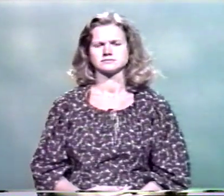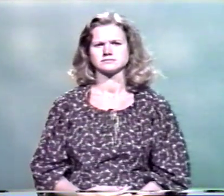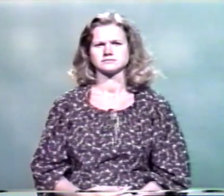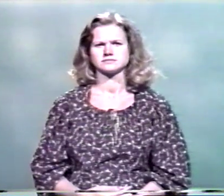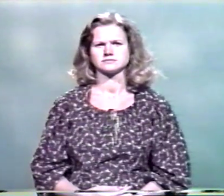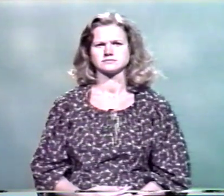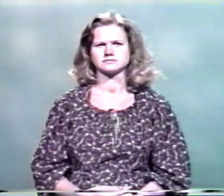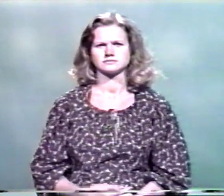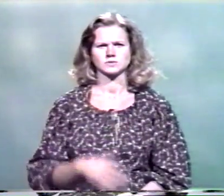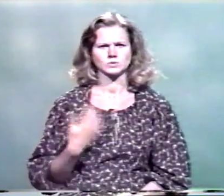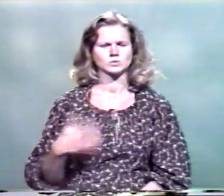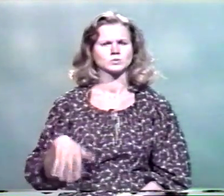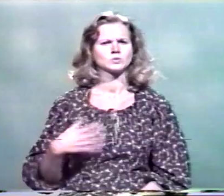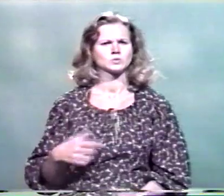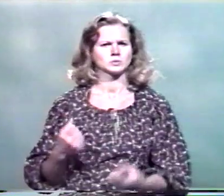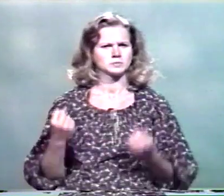Wow, that's a lot.